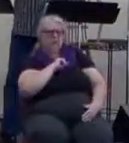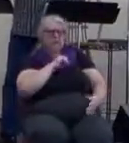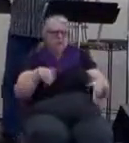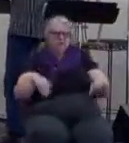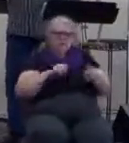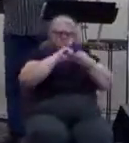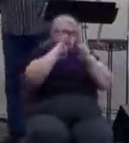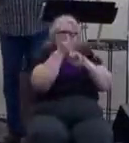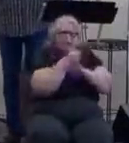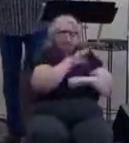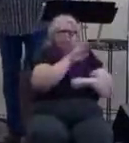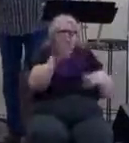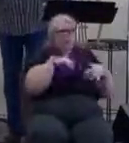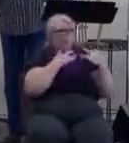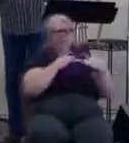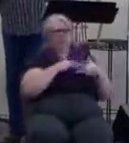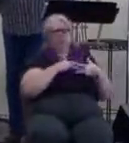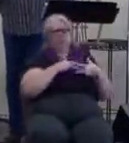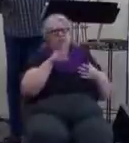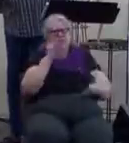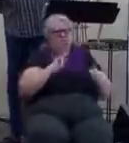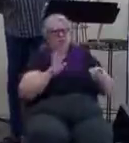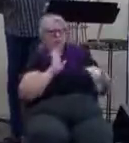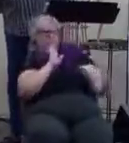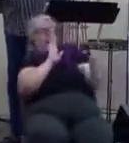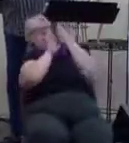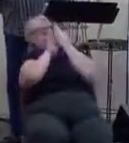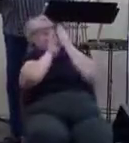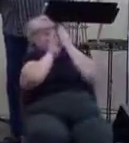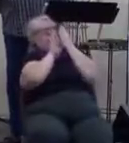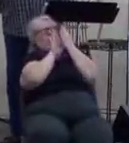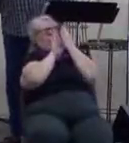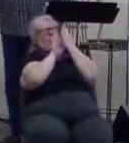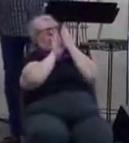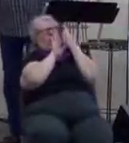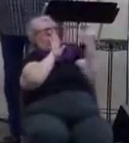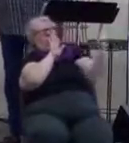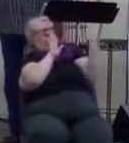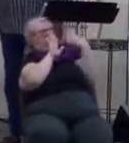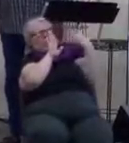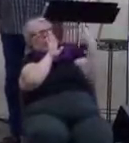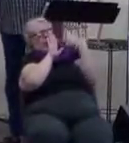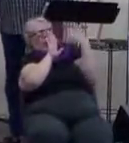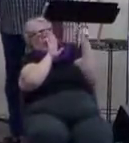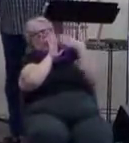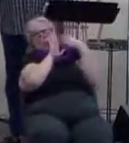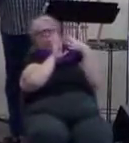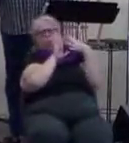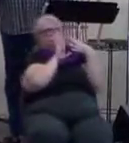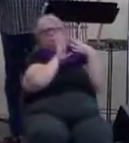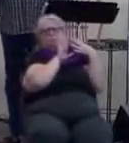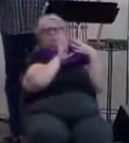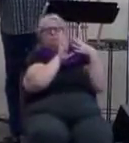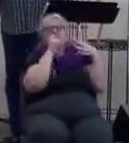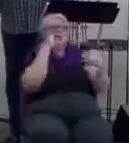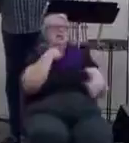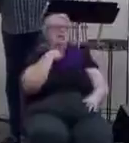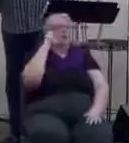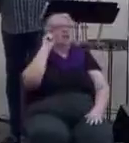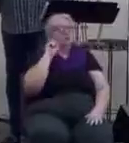times people get nasty in my face. They get in my face. And I got to